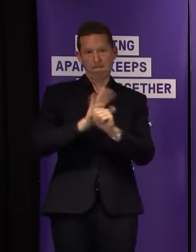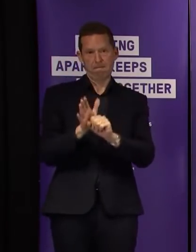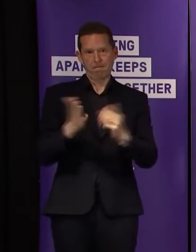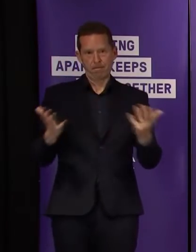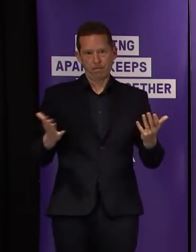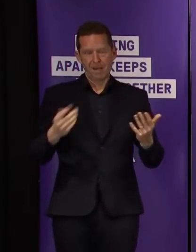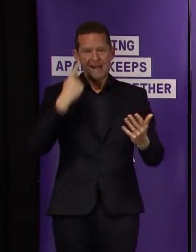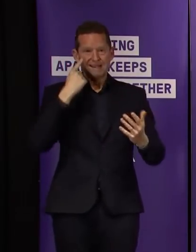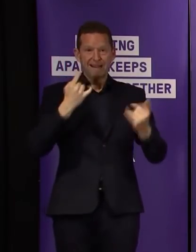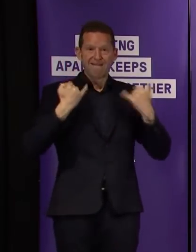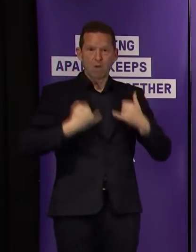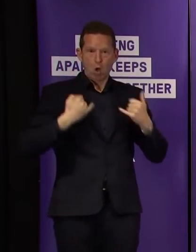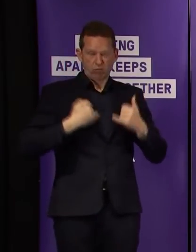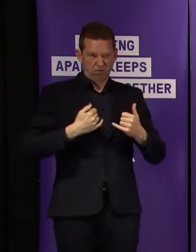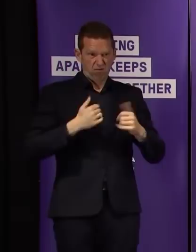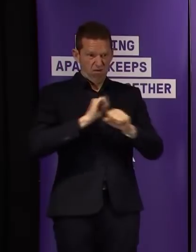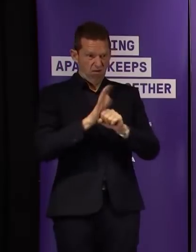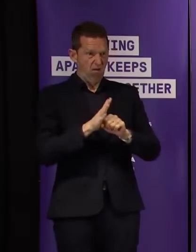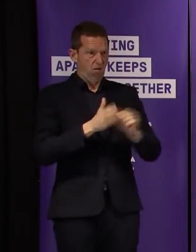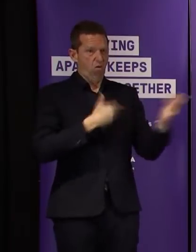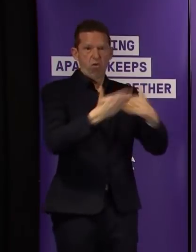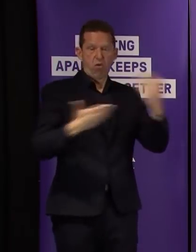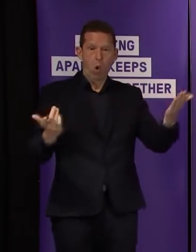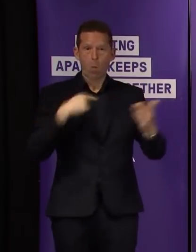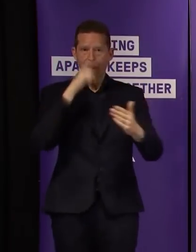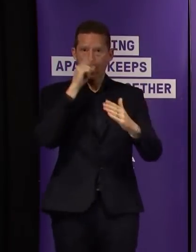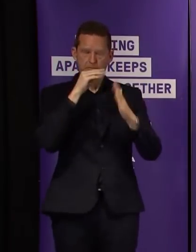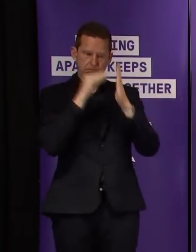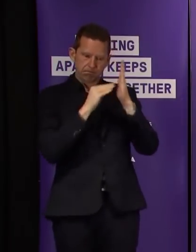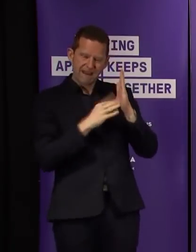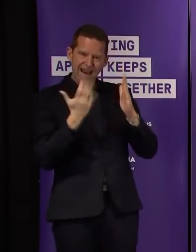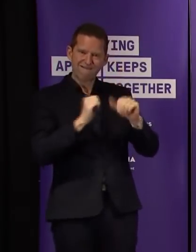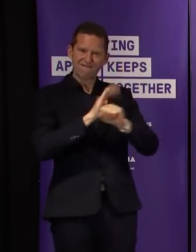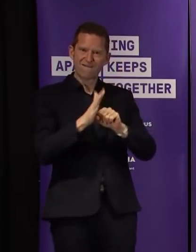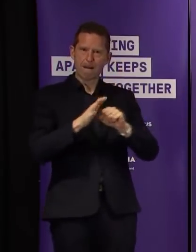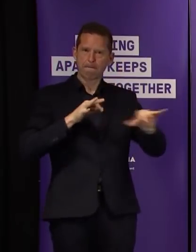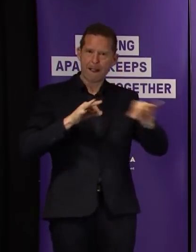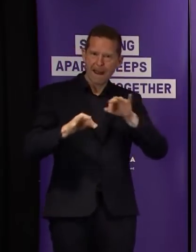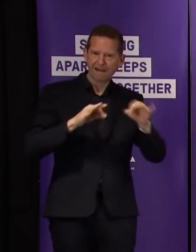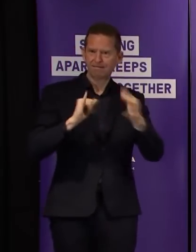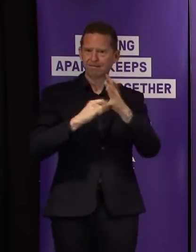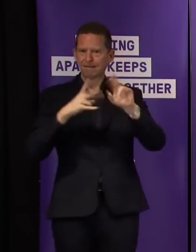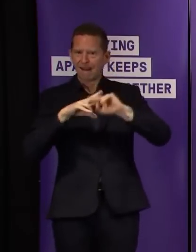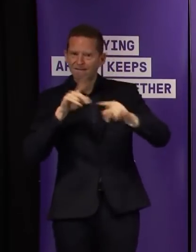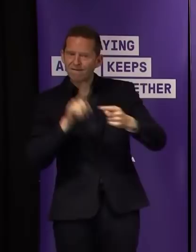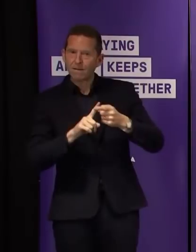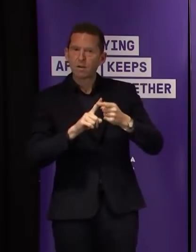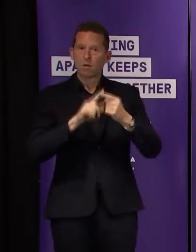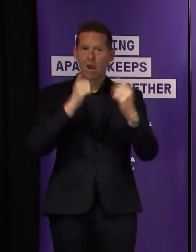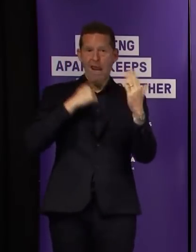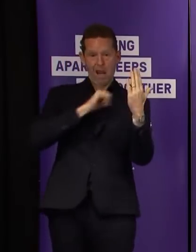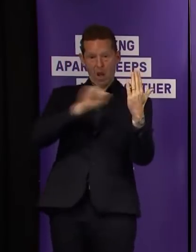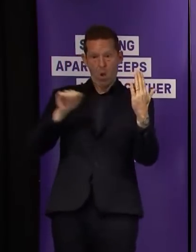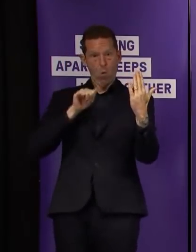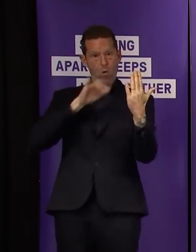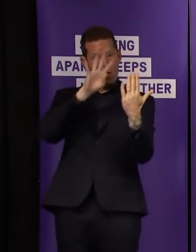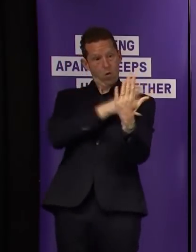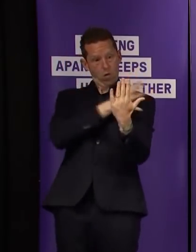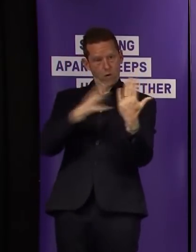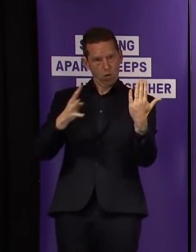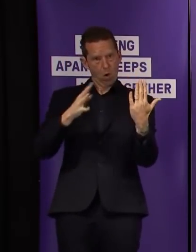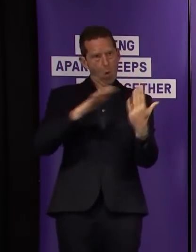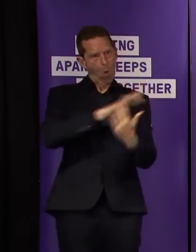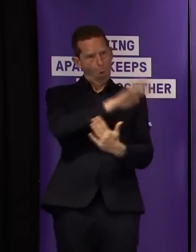back and forth. We can have COVID-safe plans, and part of this roadmap, part of these steps, is every business across the state having